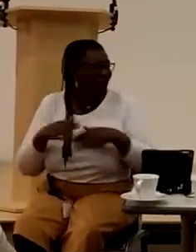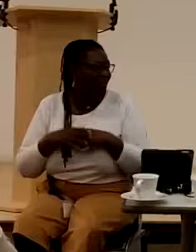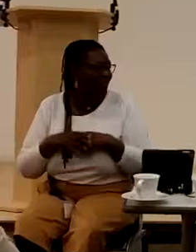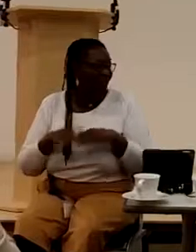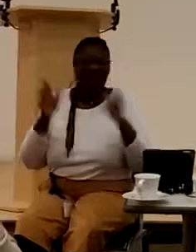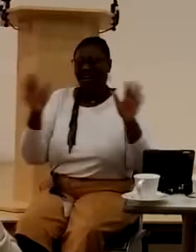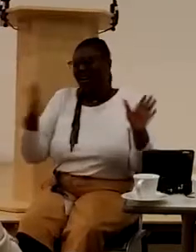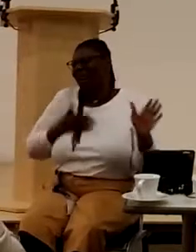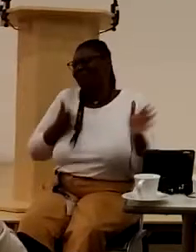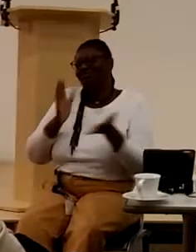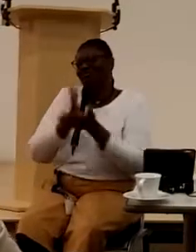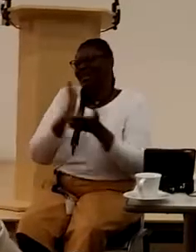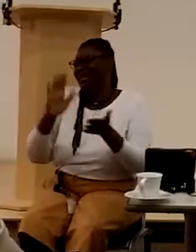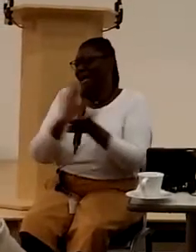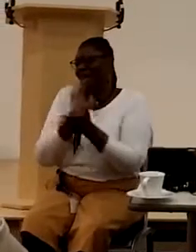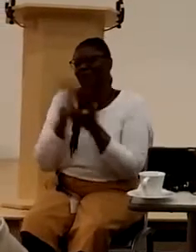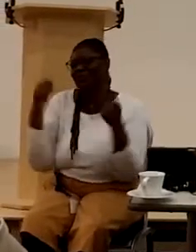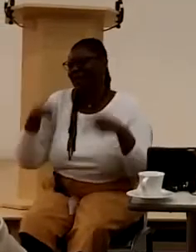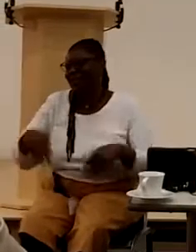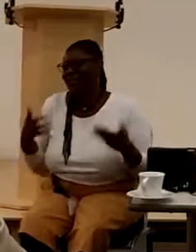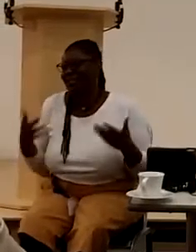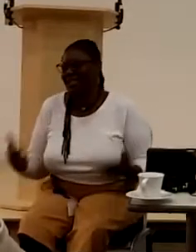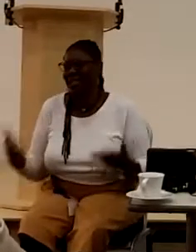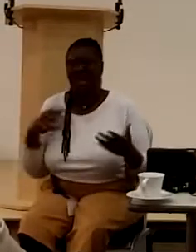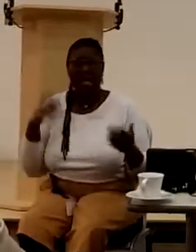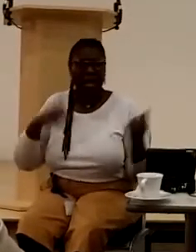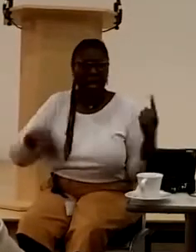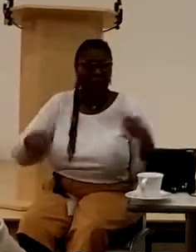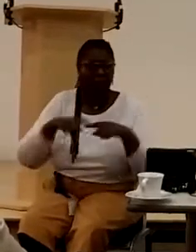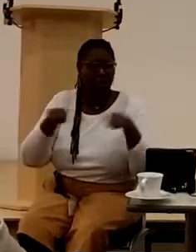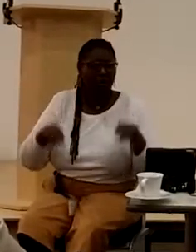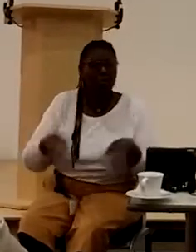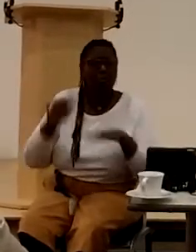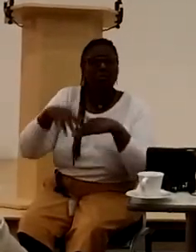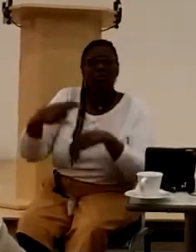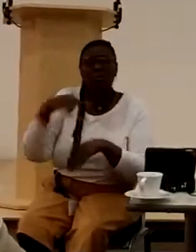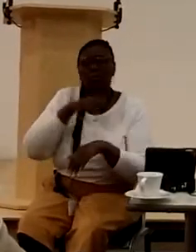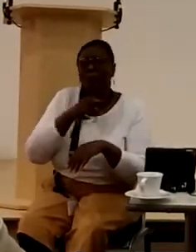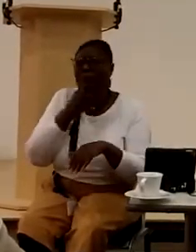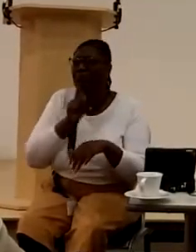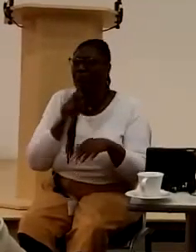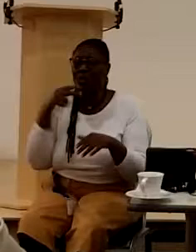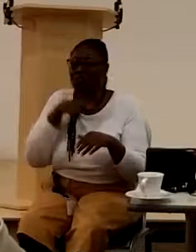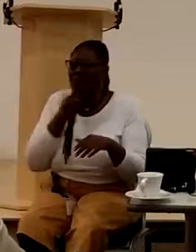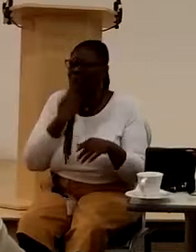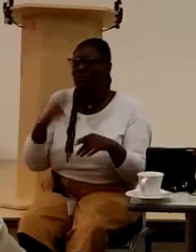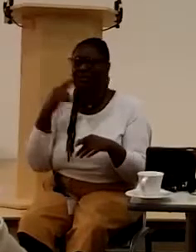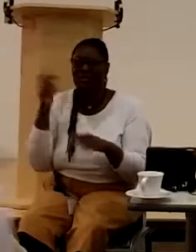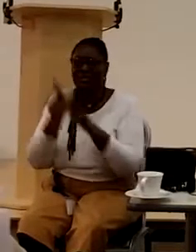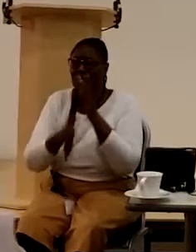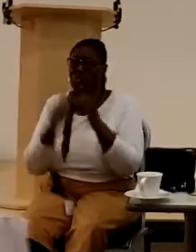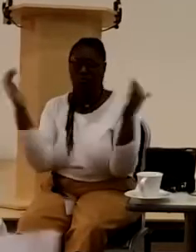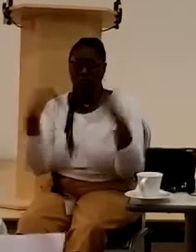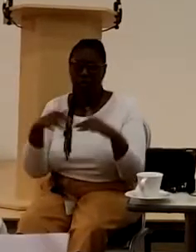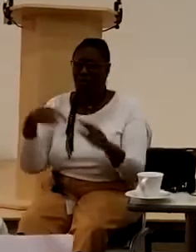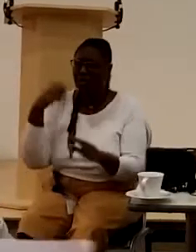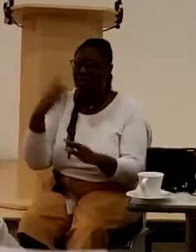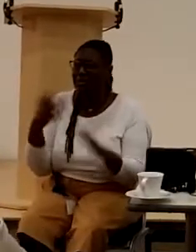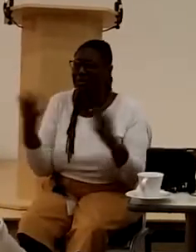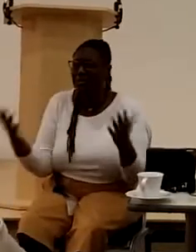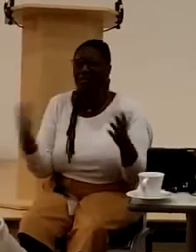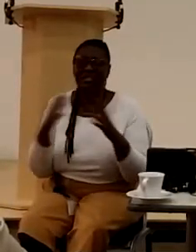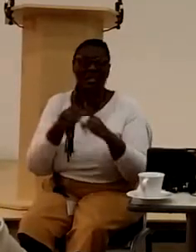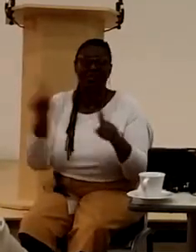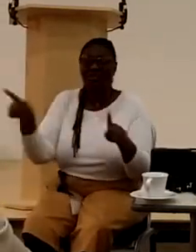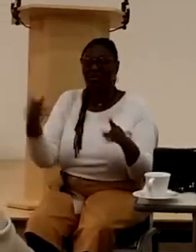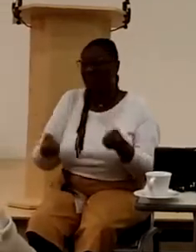I'm really happy to be here today. You're in a room with around 200 deaf and disabled people who've travelled to London and given over